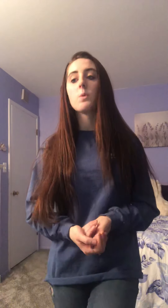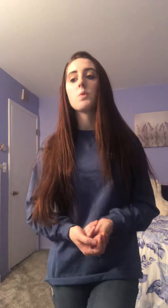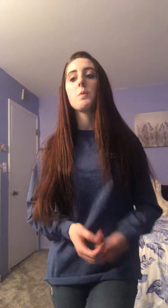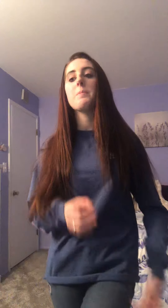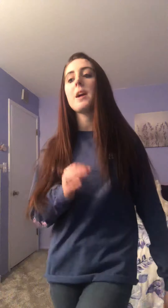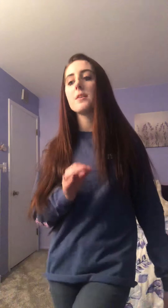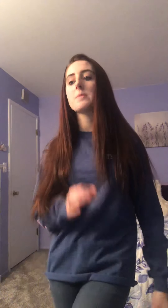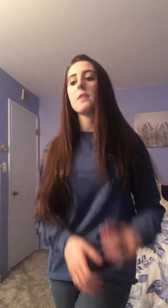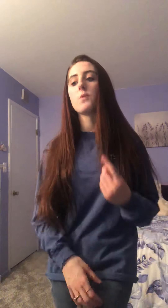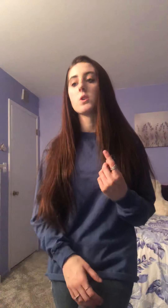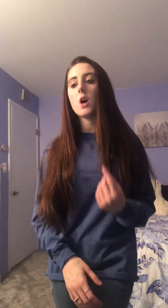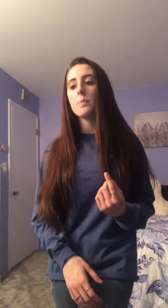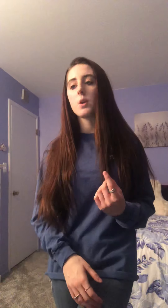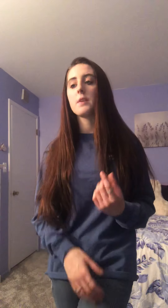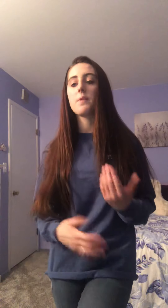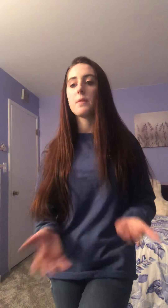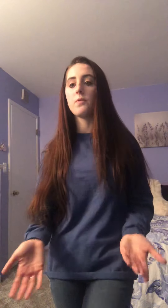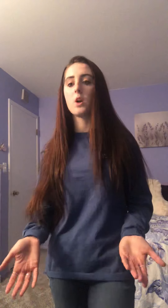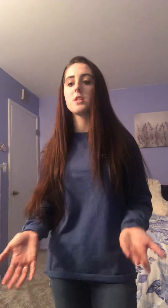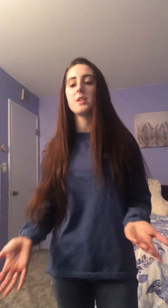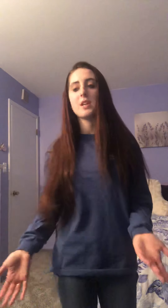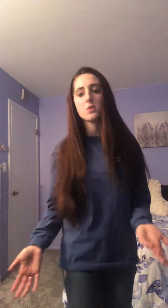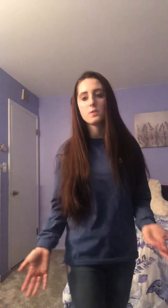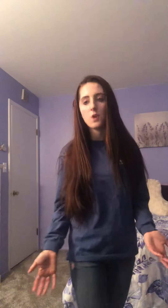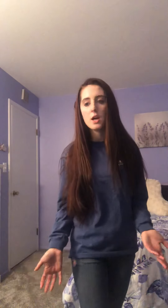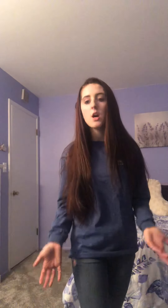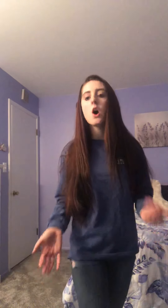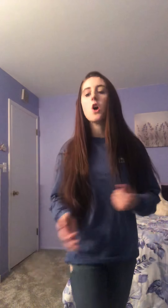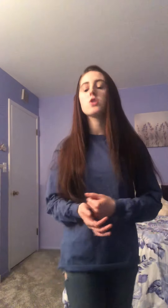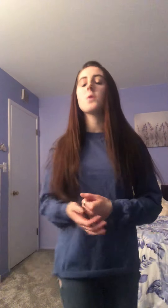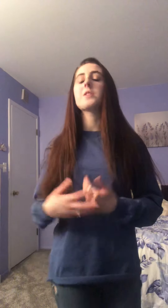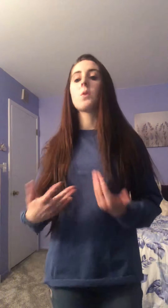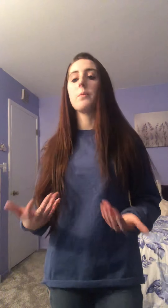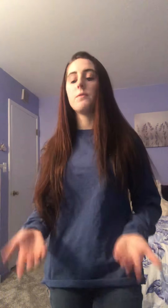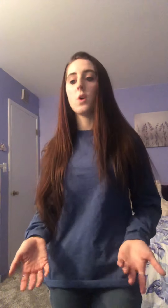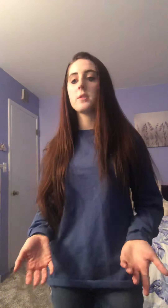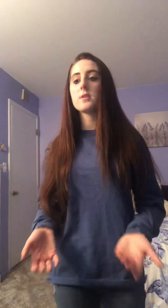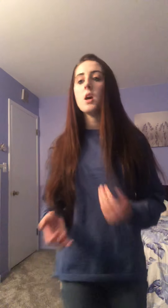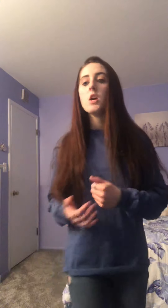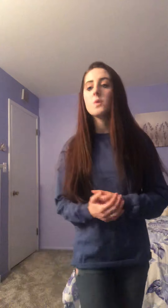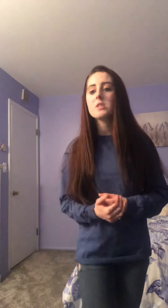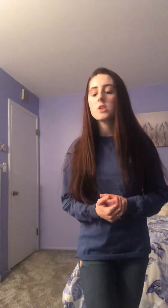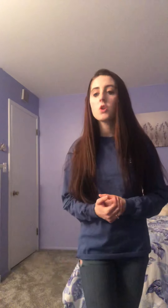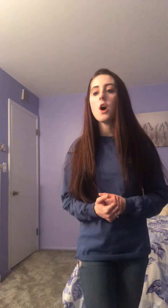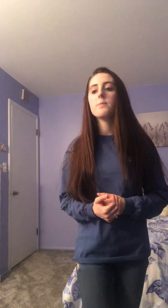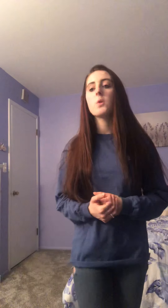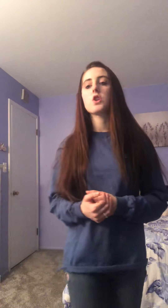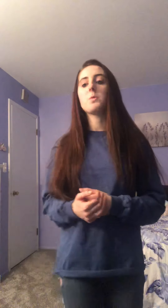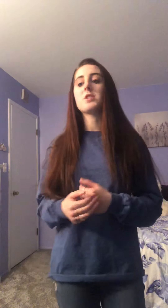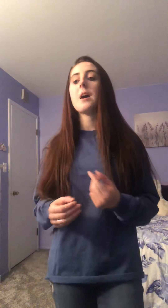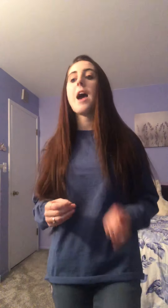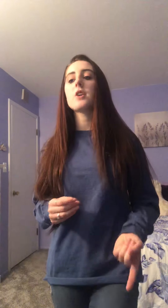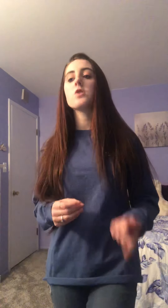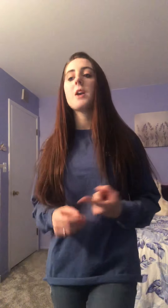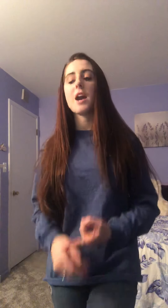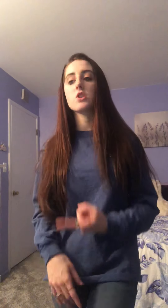will be balanced by the force upward from the floor to the dancer's foot, also known as normal force. Newton's third law of motion, which is the action-reaction